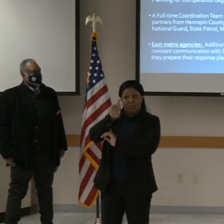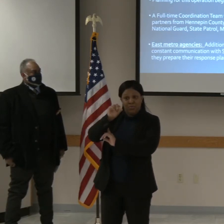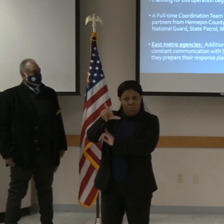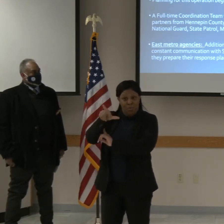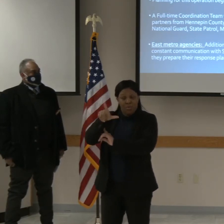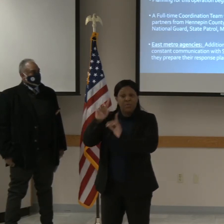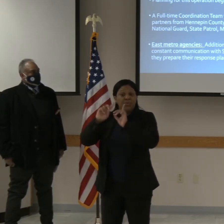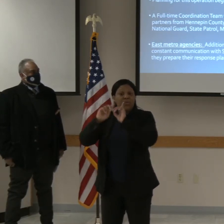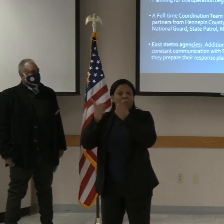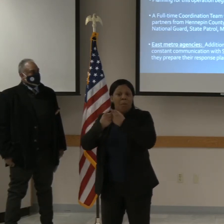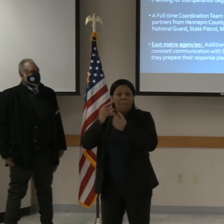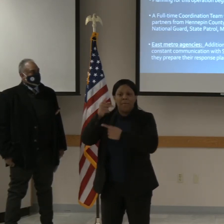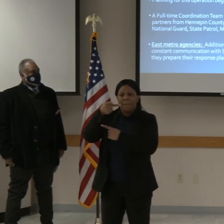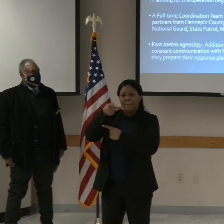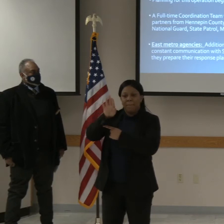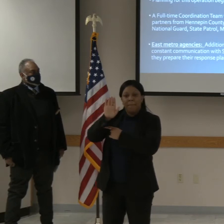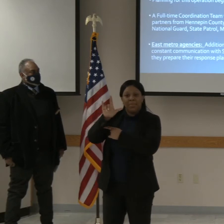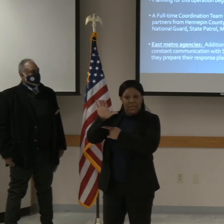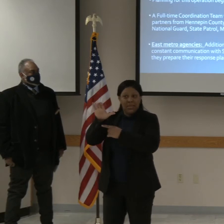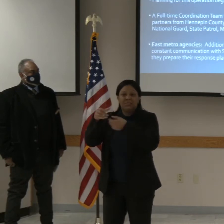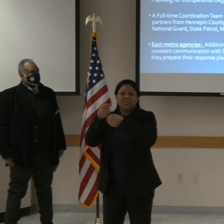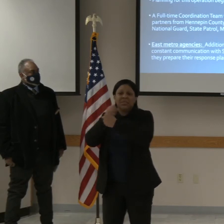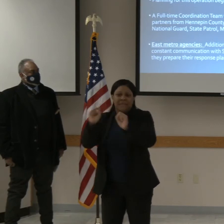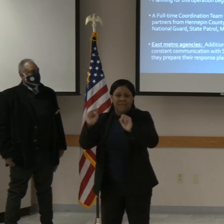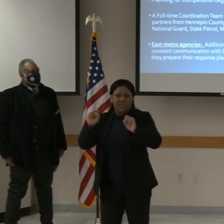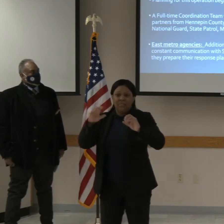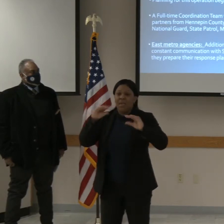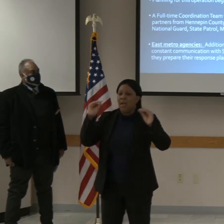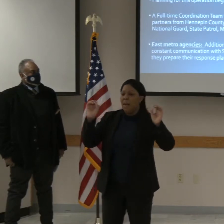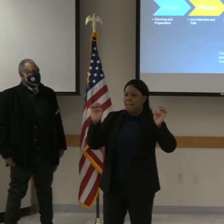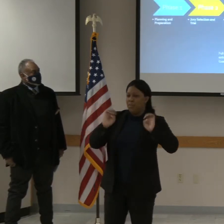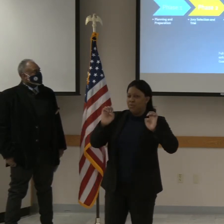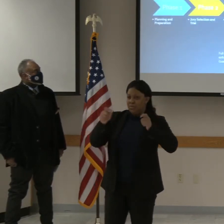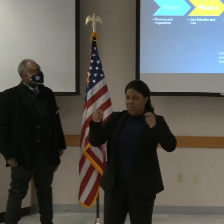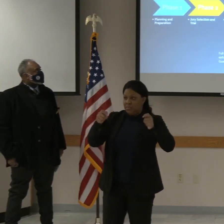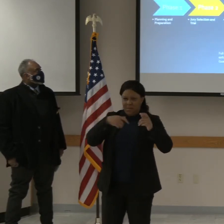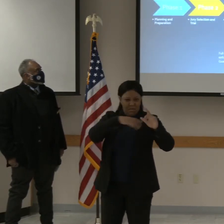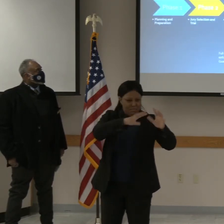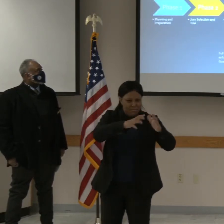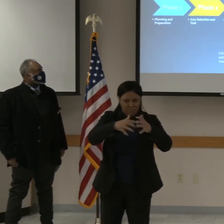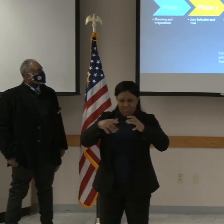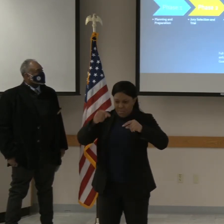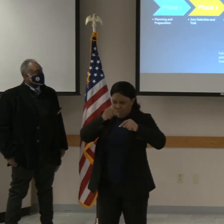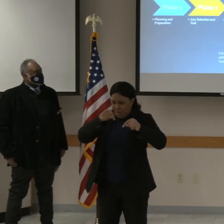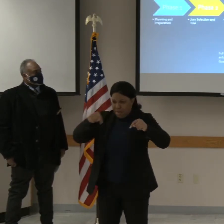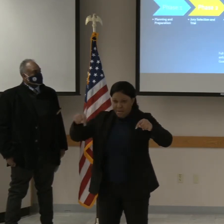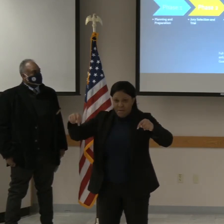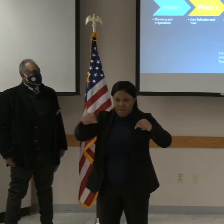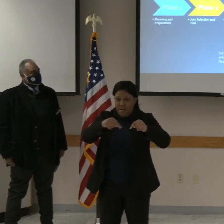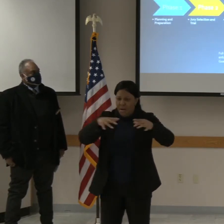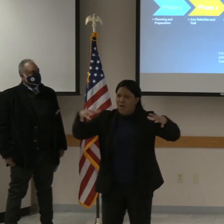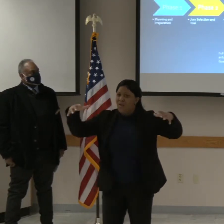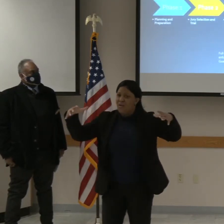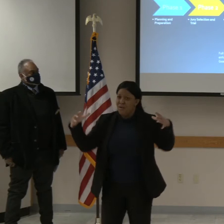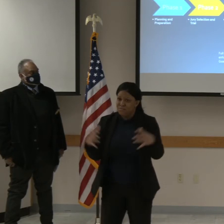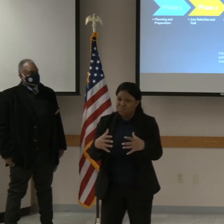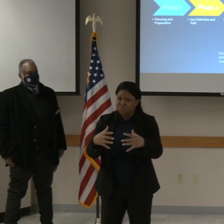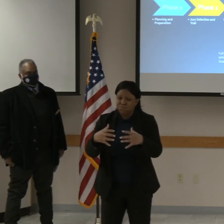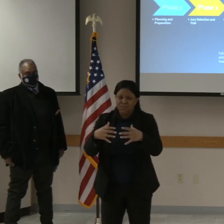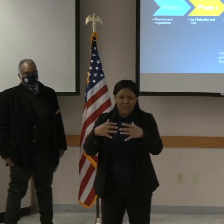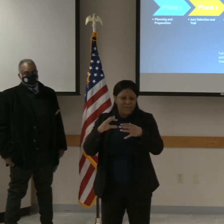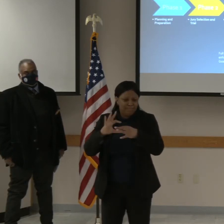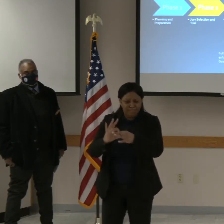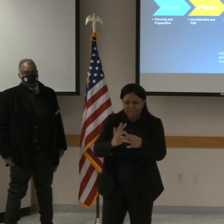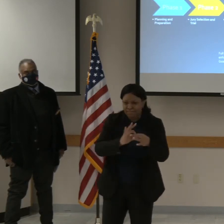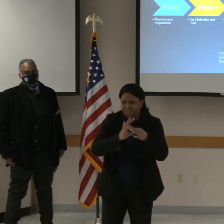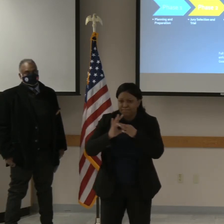Homeland Security, and Emergency Management. If we go to the next slide. We've organized ourselves around our phases.